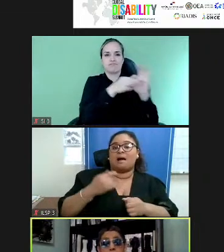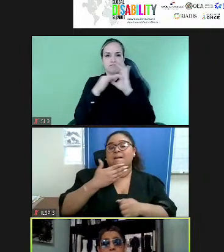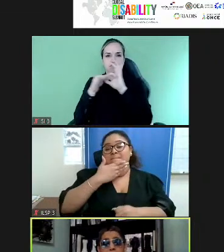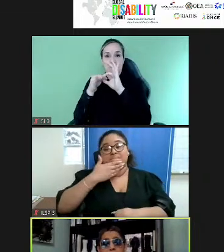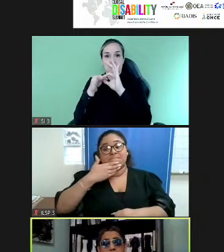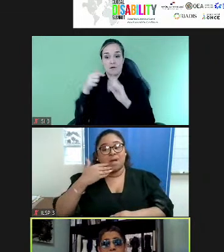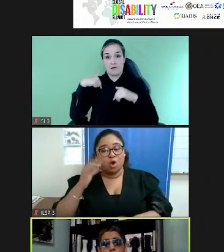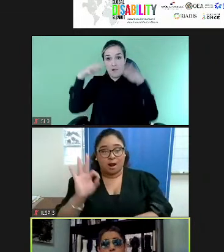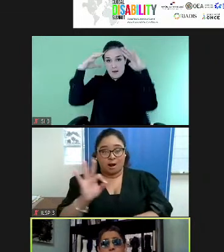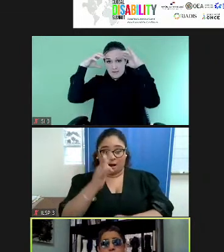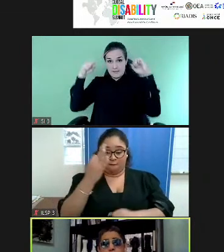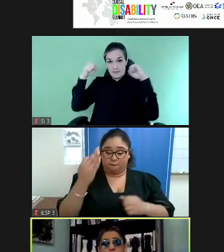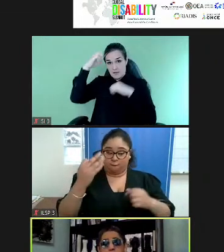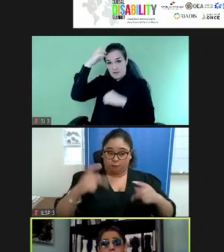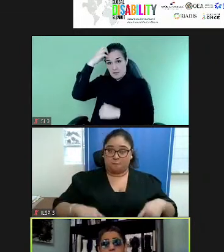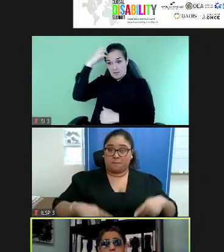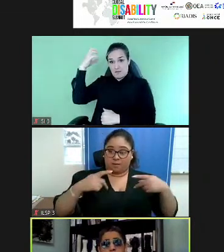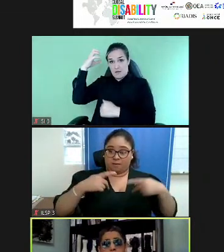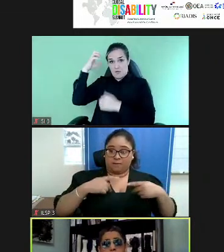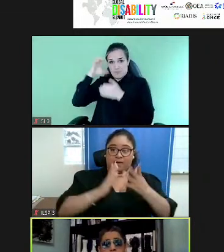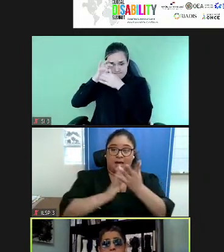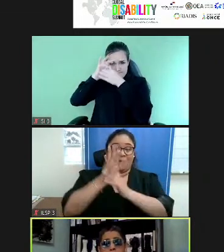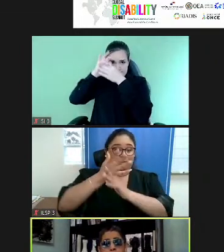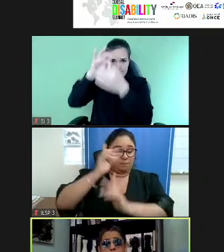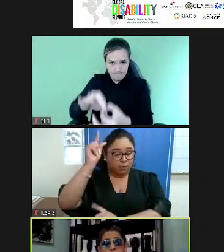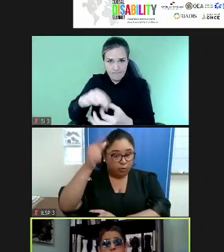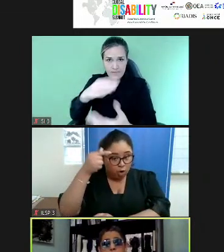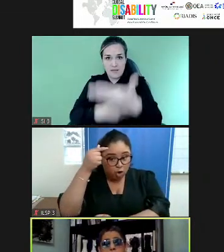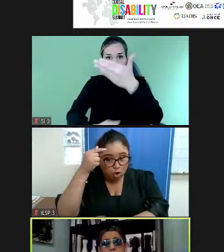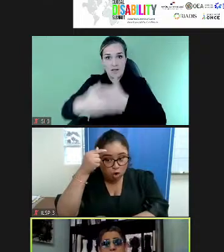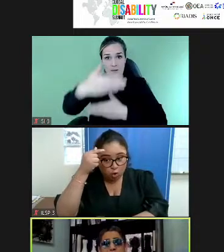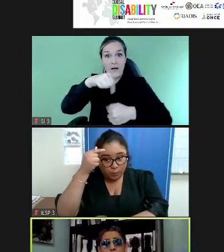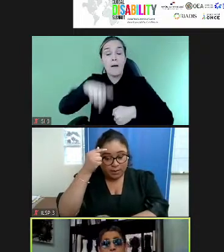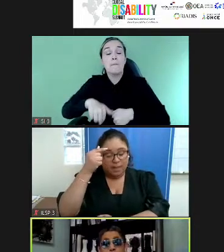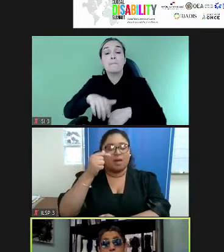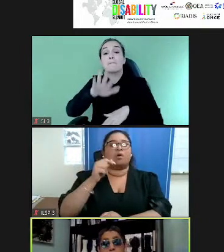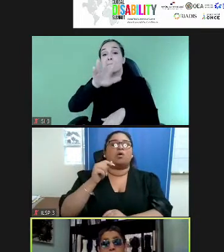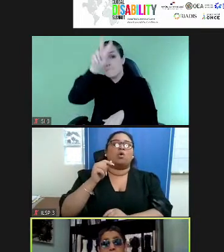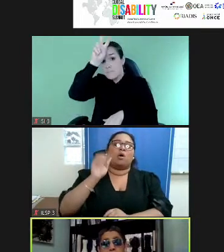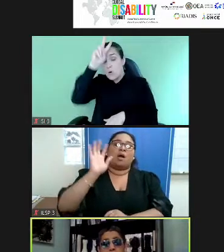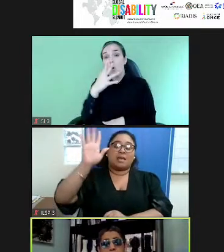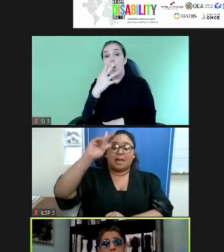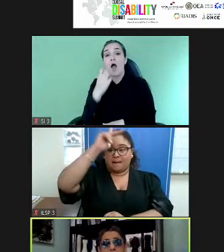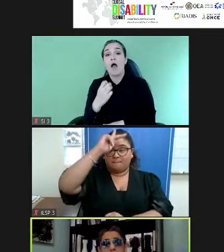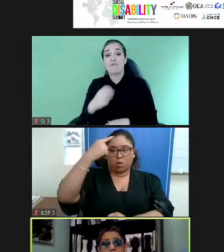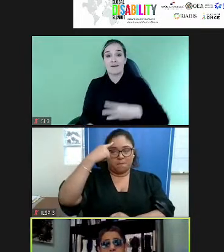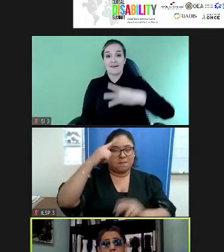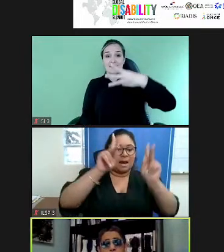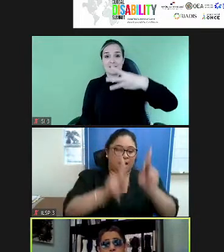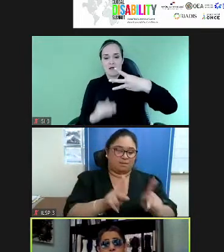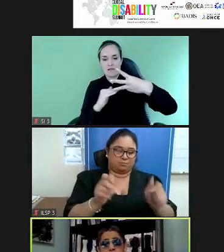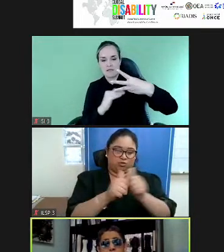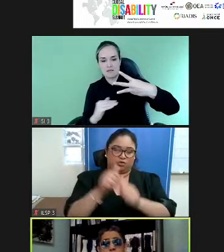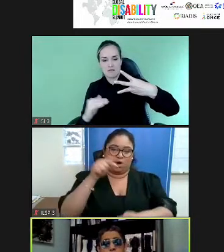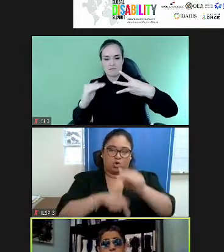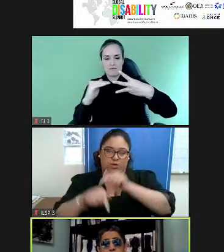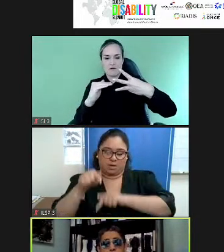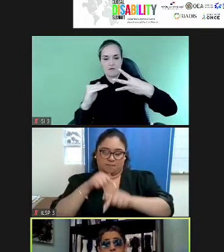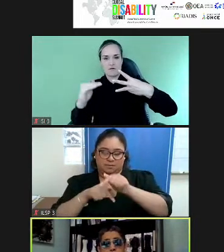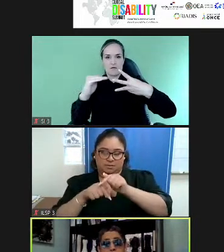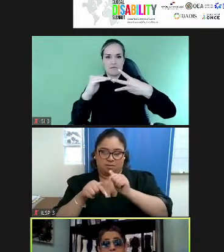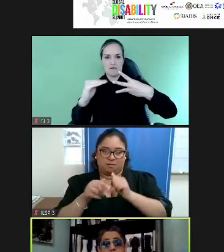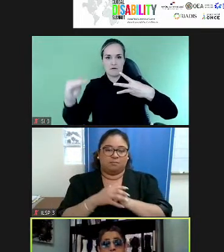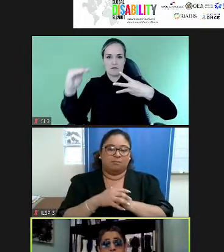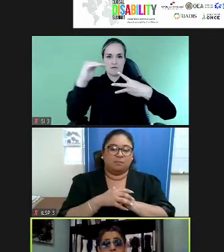uh the state in disabilities in the three levels of government here in peru the state gets organized